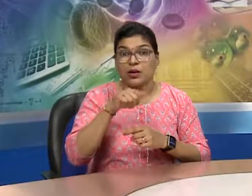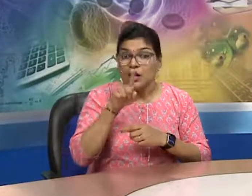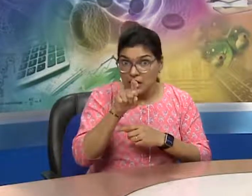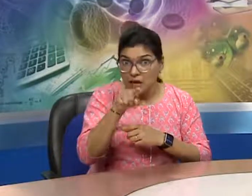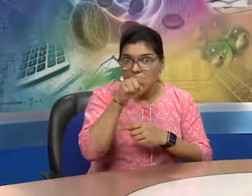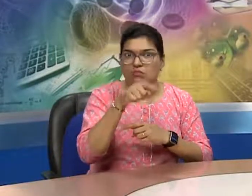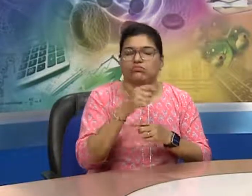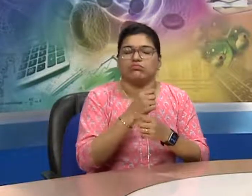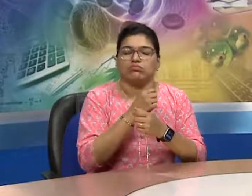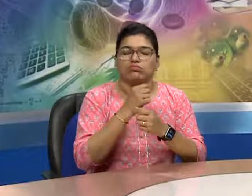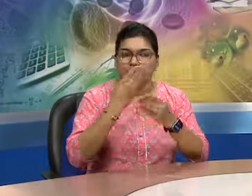And then